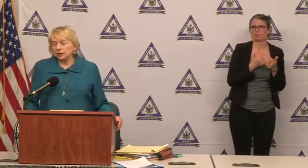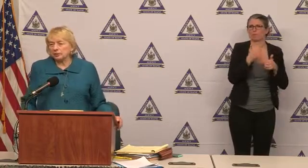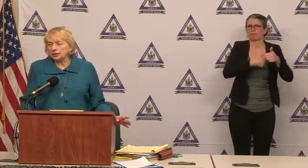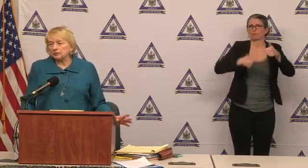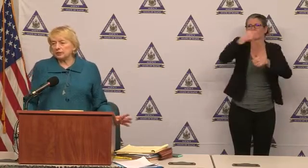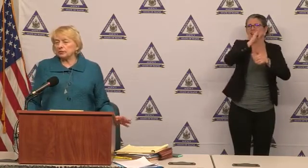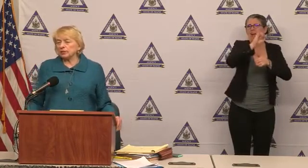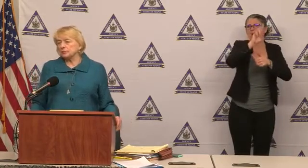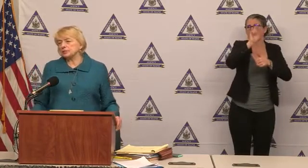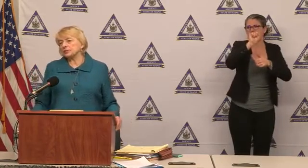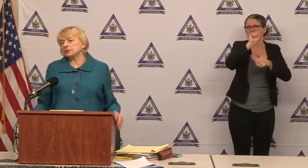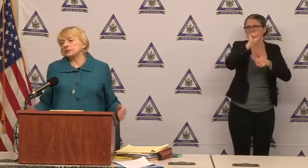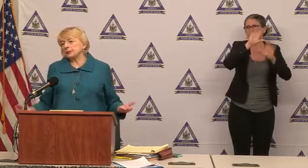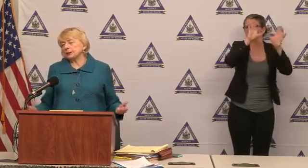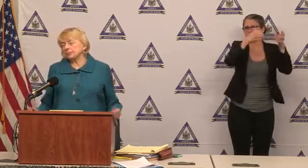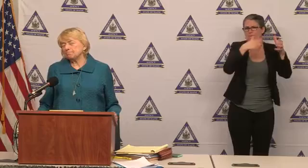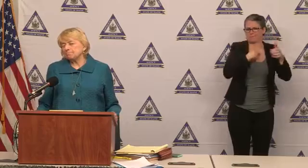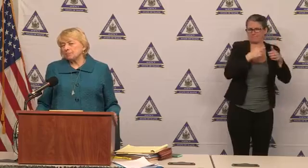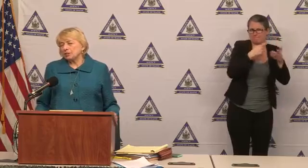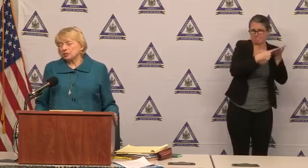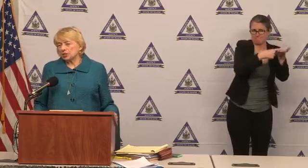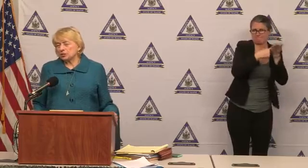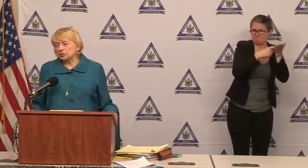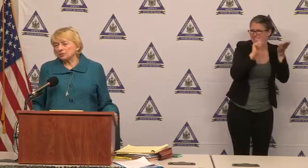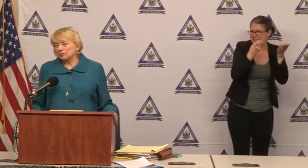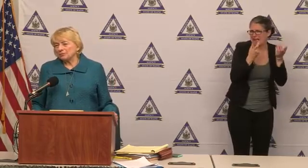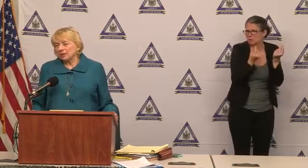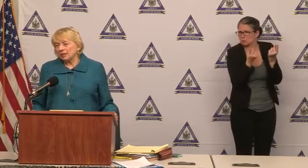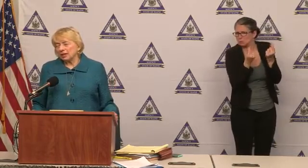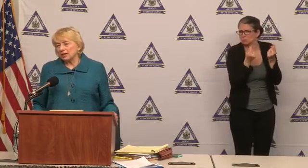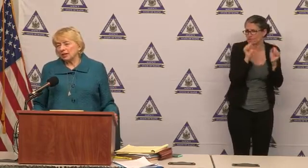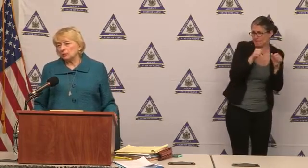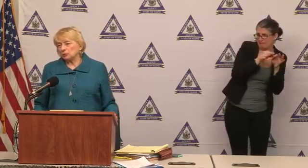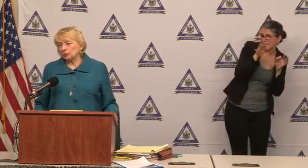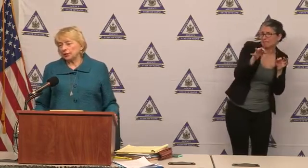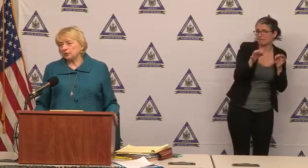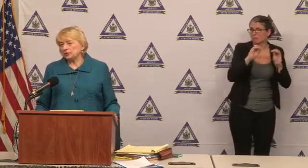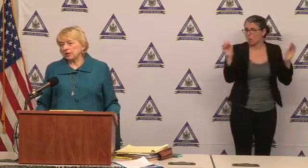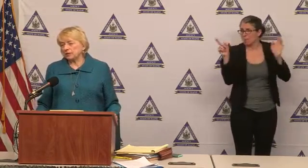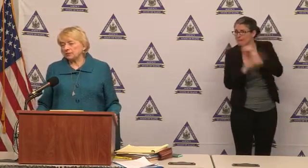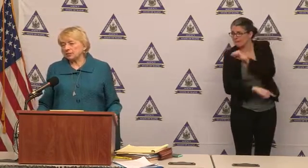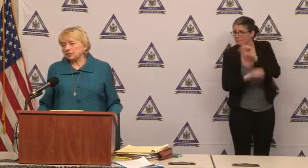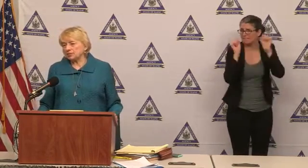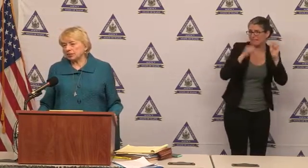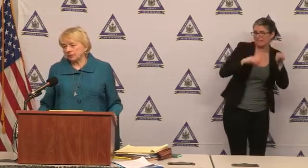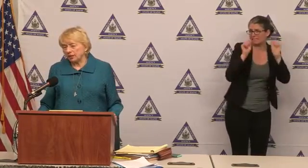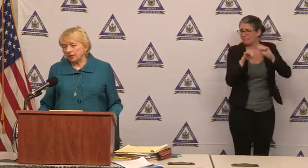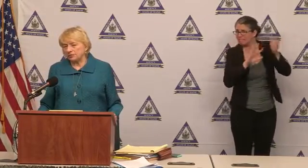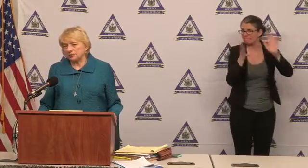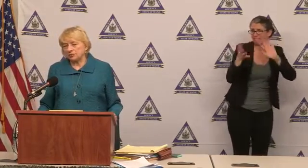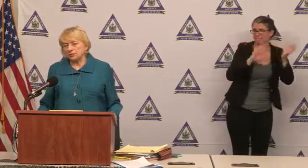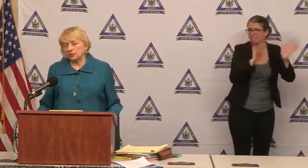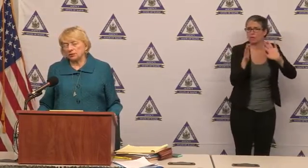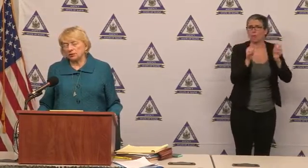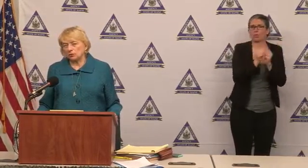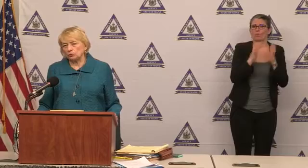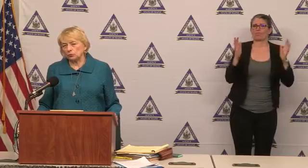can accommodate the federal government's extension without sacrificing state